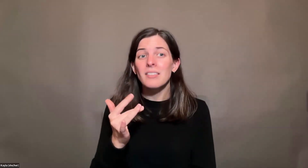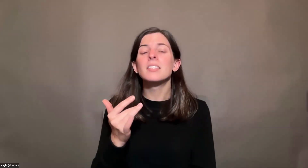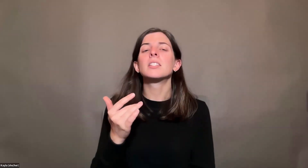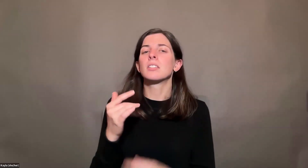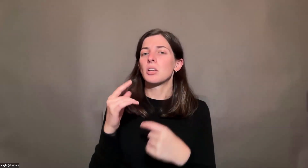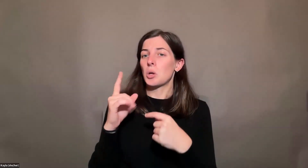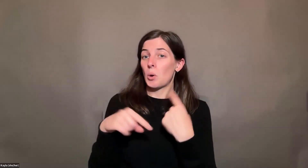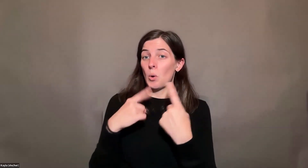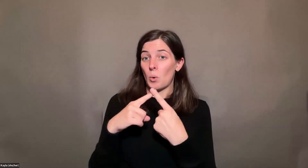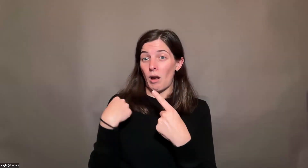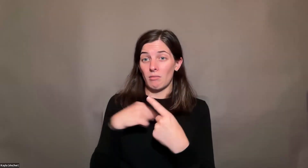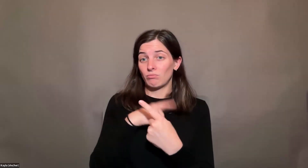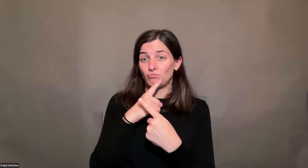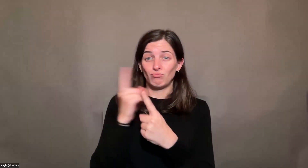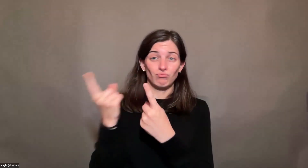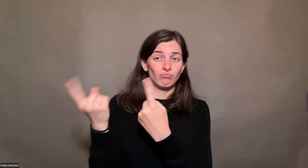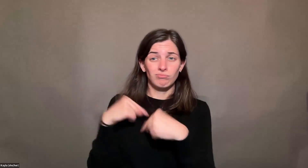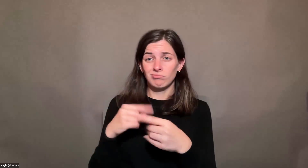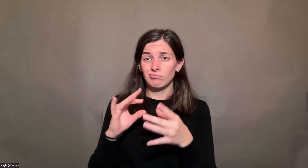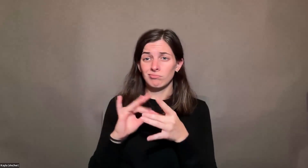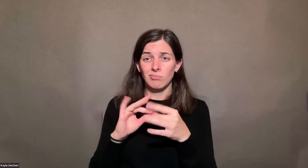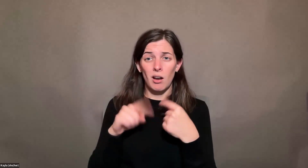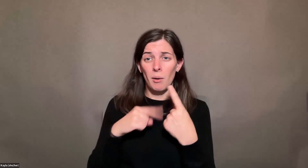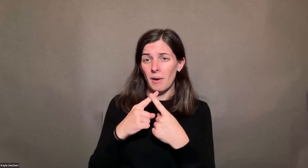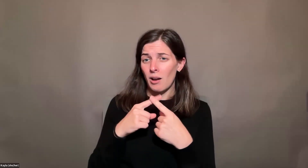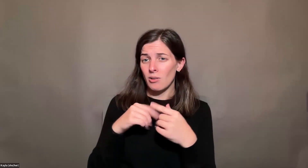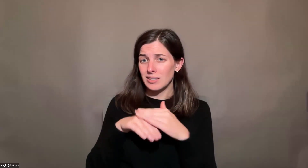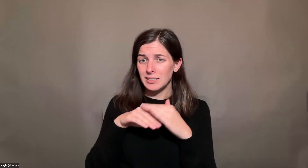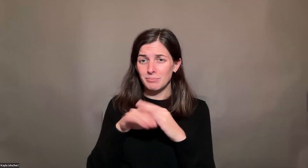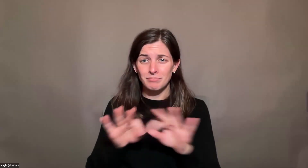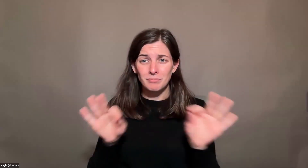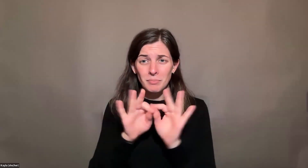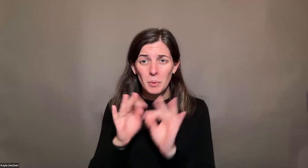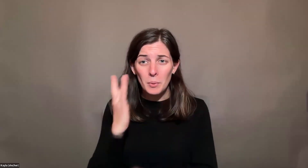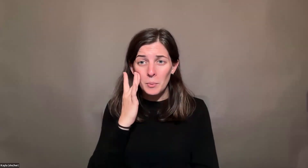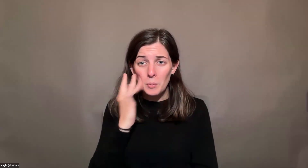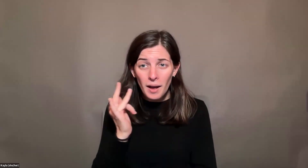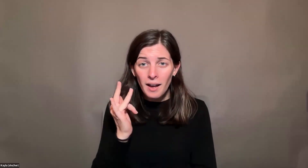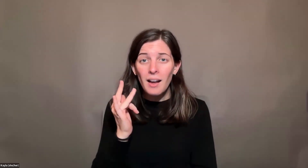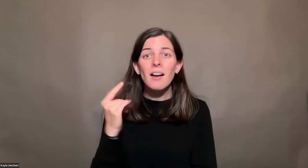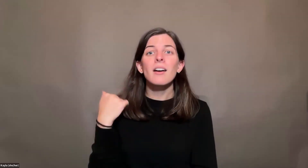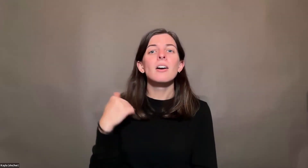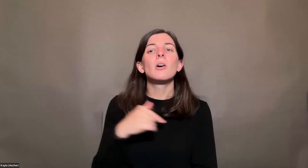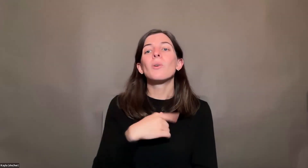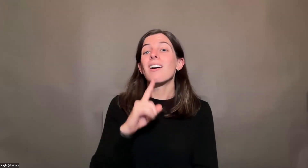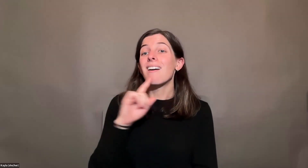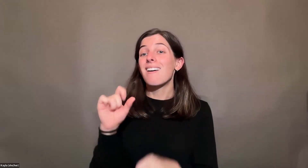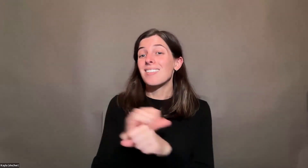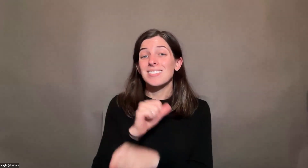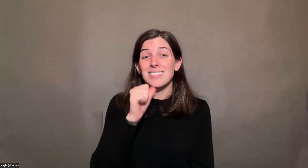into tell about why accessibility matters, so we are actually not just thinking about the people with